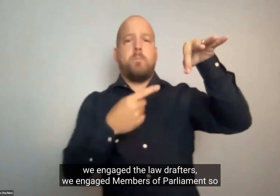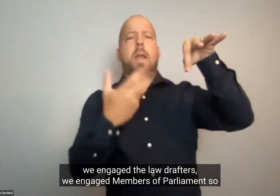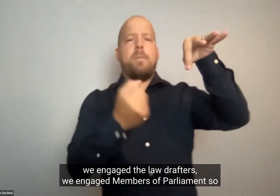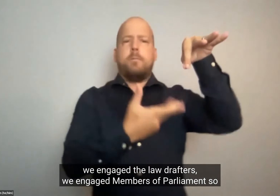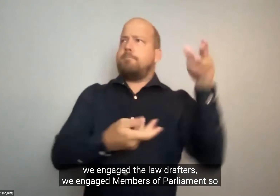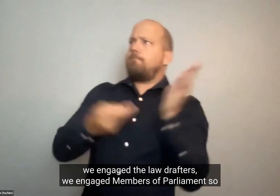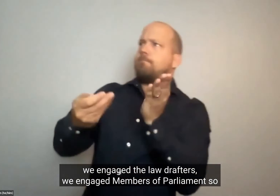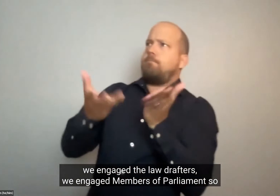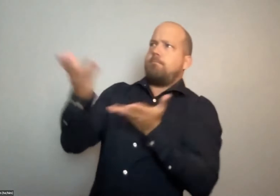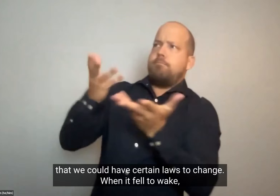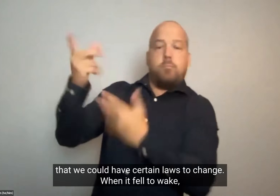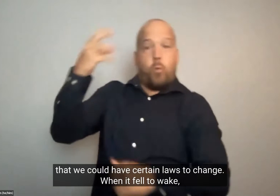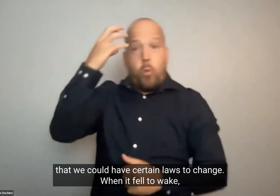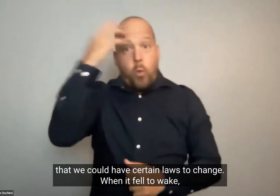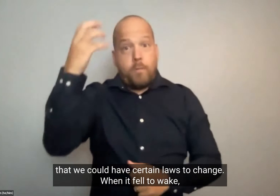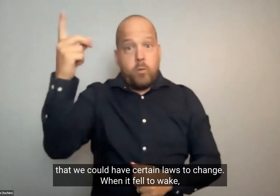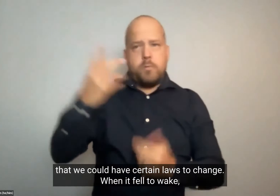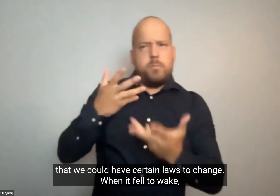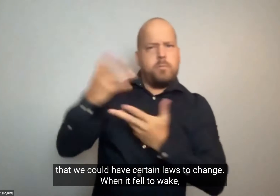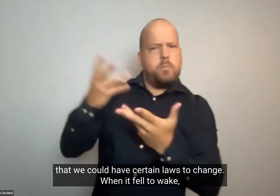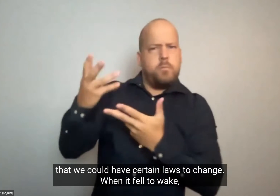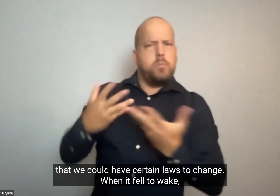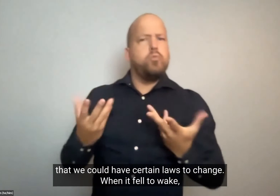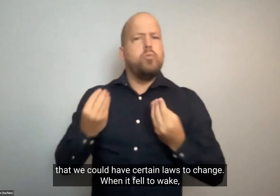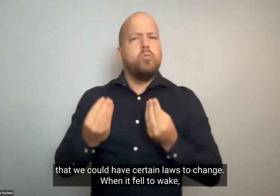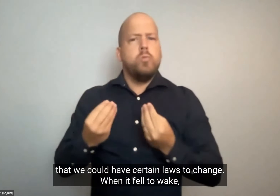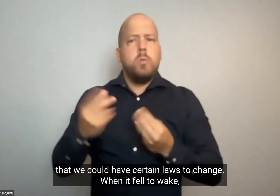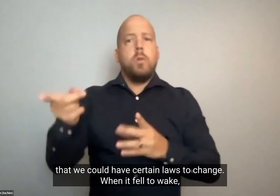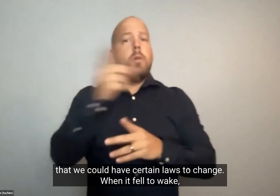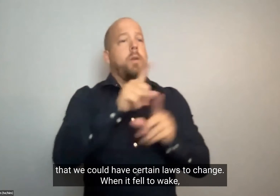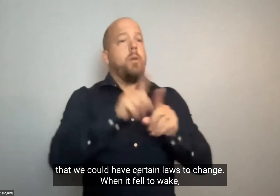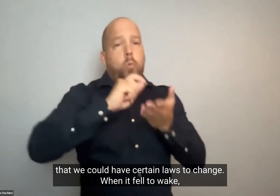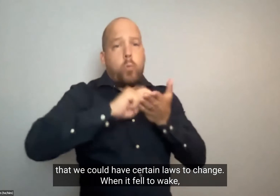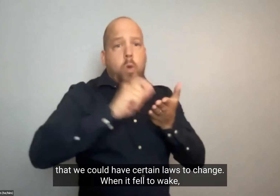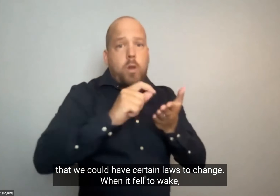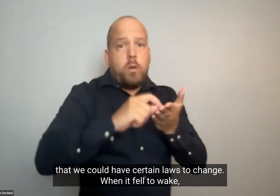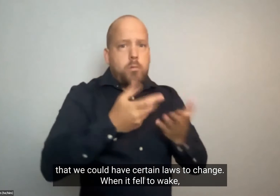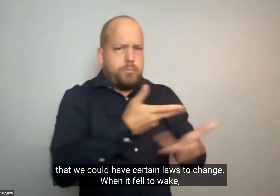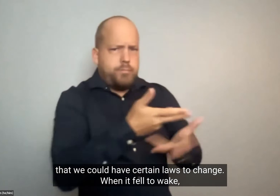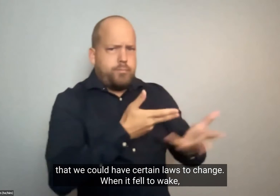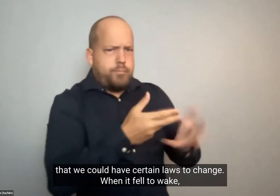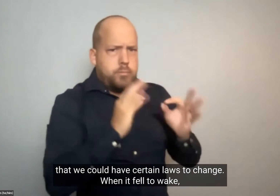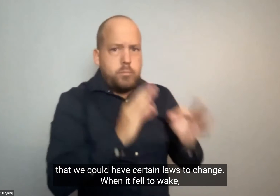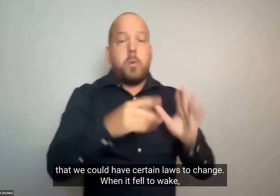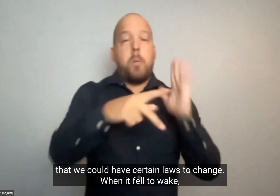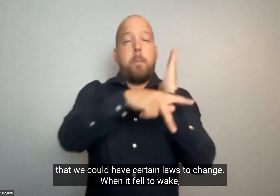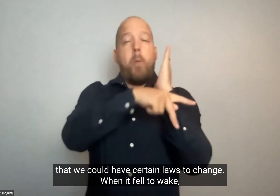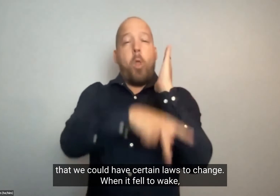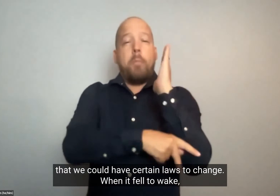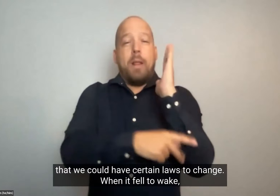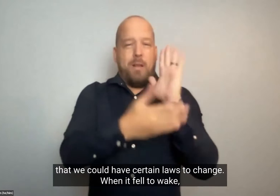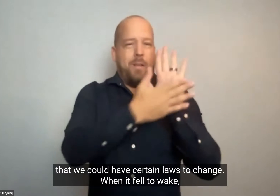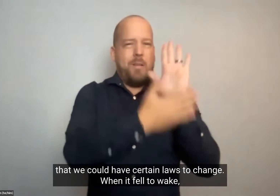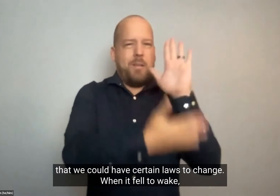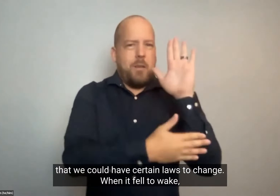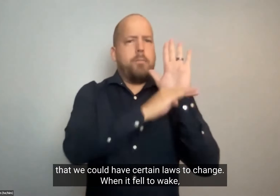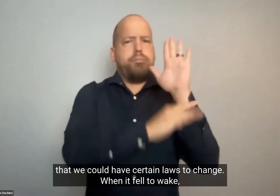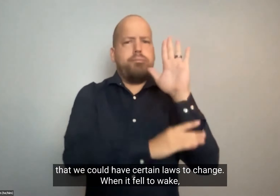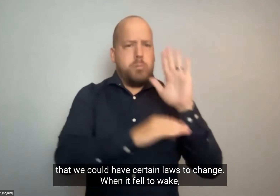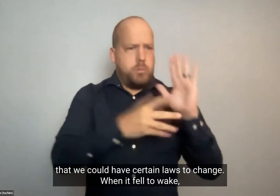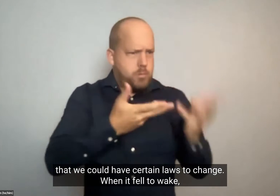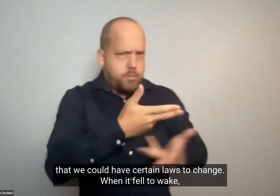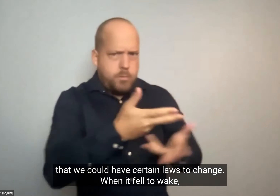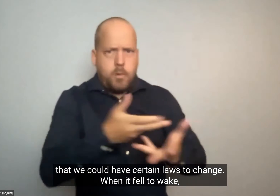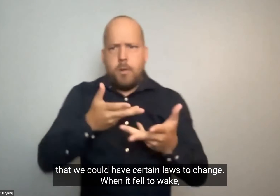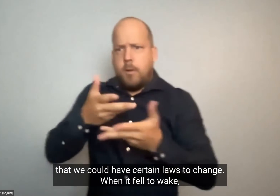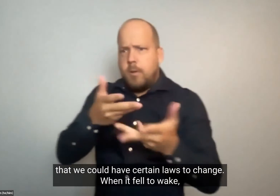of parliament so that we could have certain laws to change. When it failed